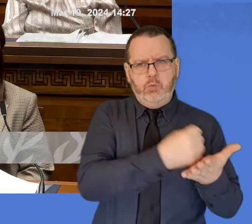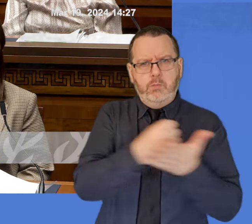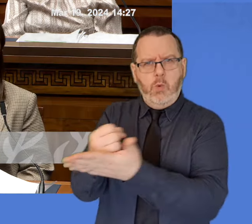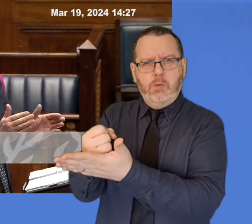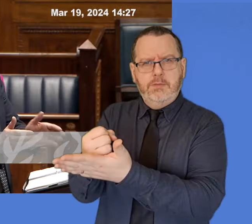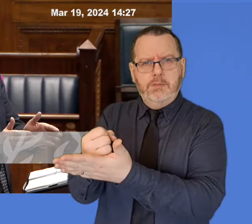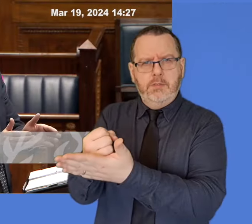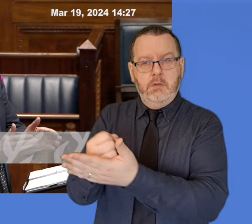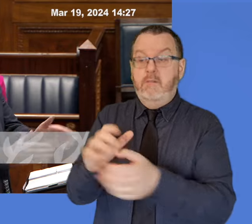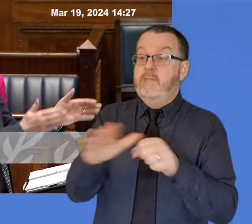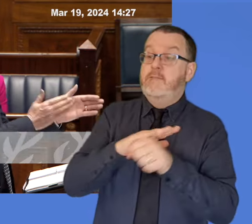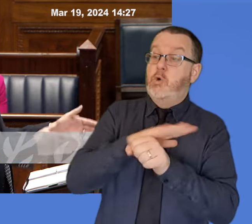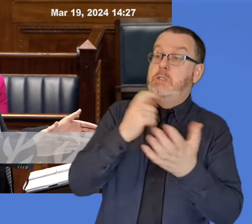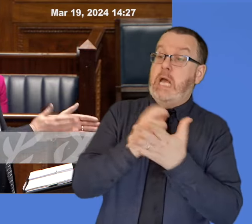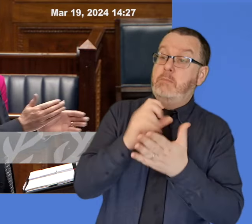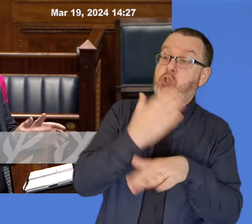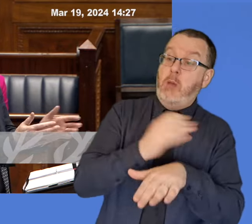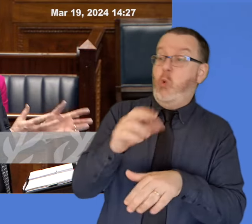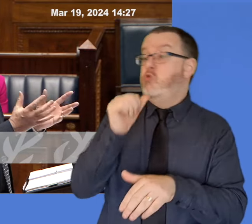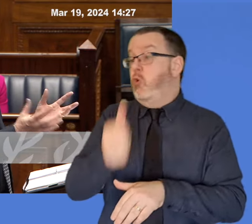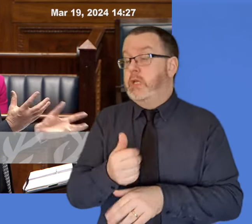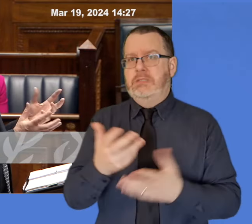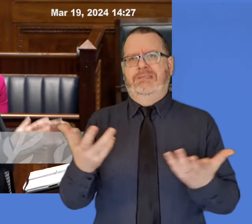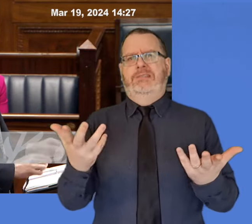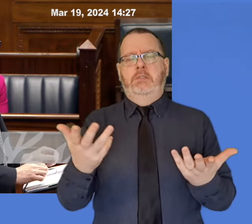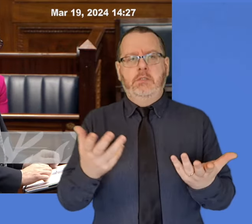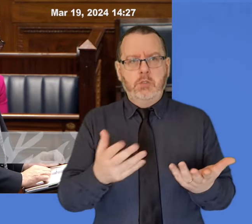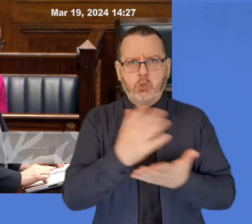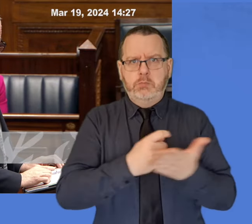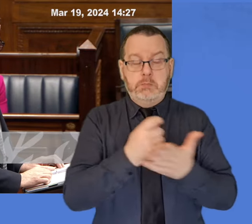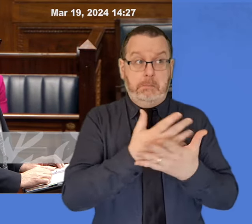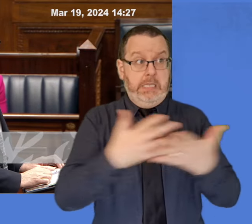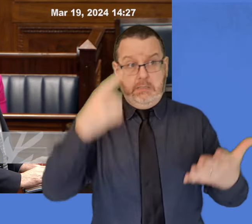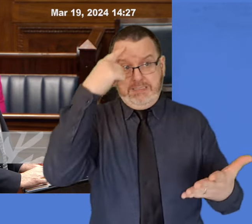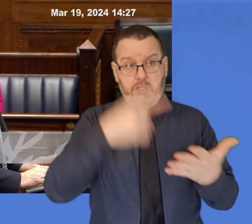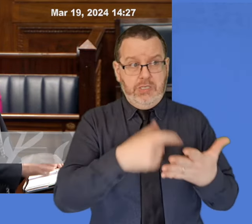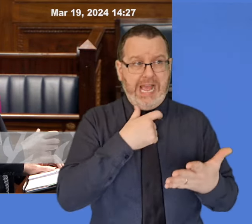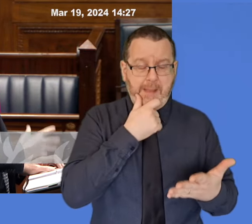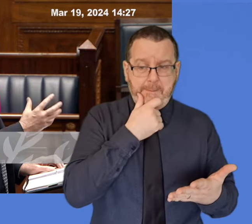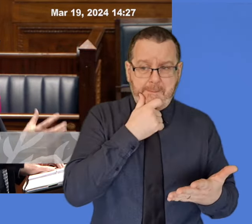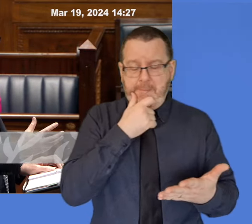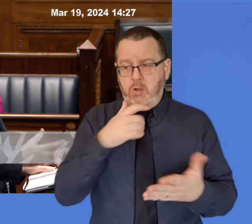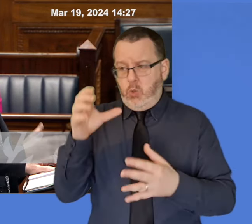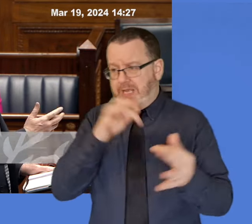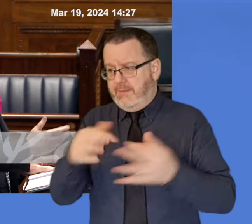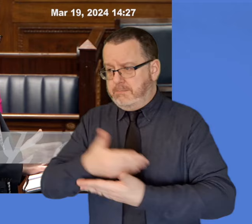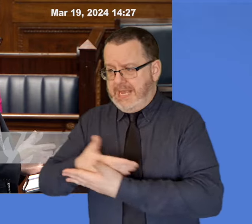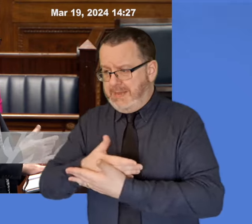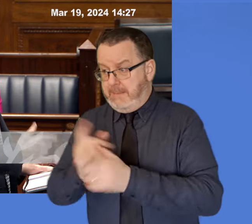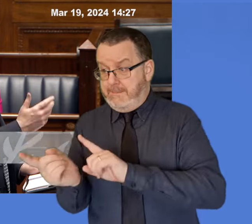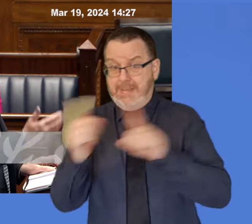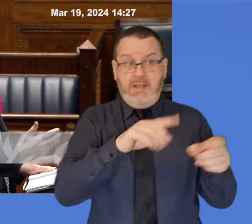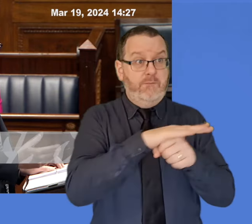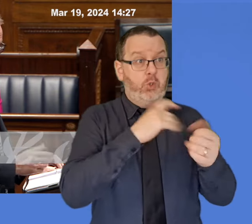nothing, only a full-time job offer, and people have to make sometimes, which is a very difficult decision in terms of leaving